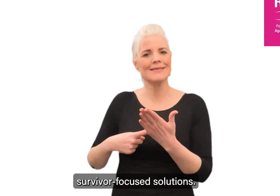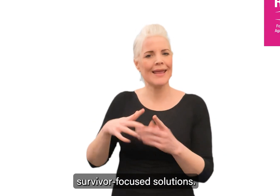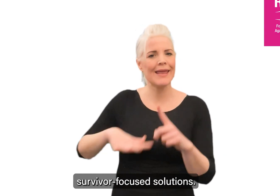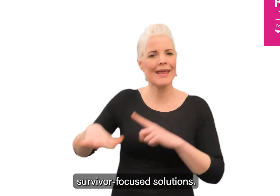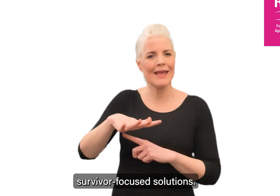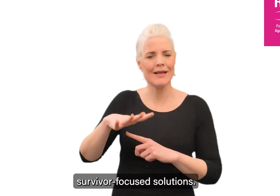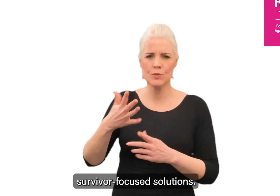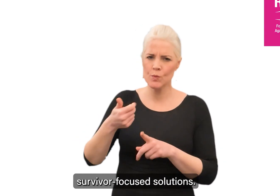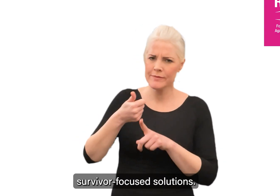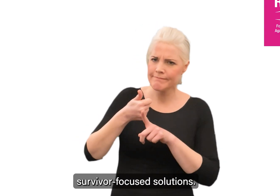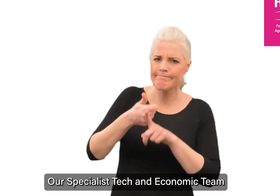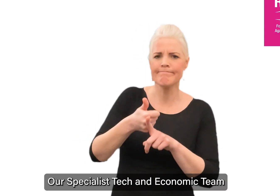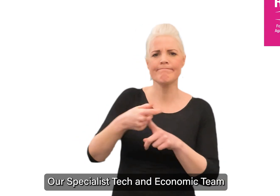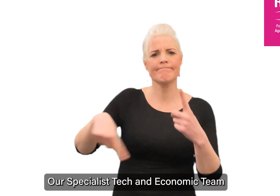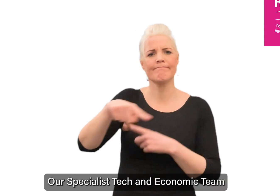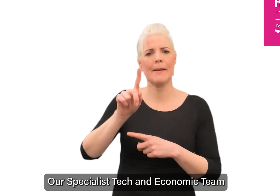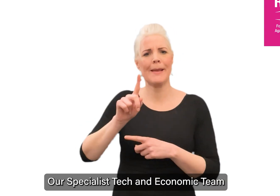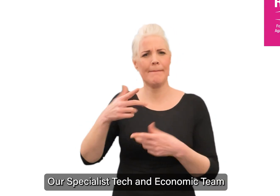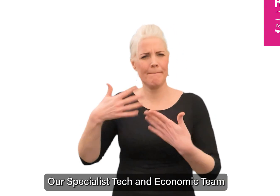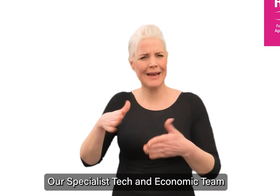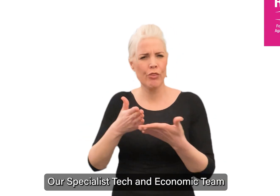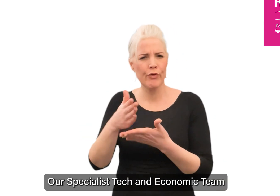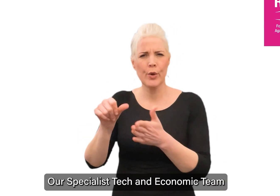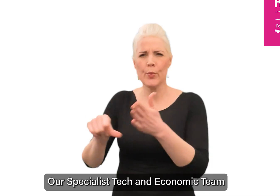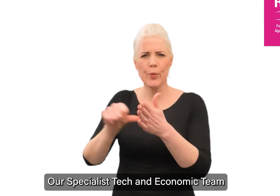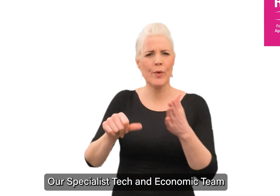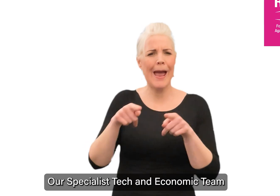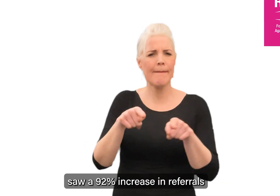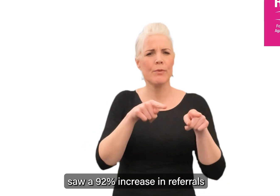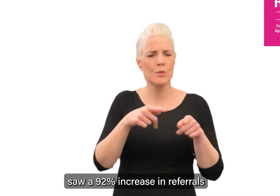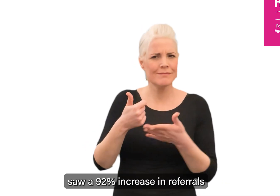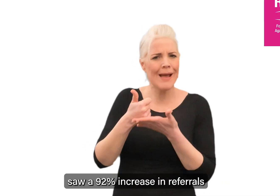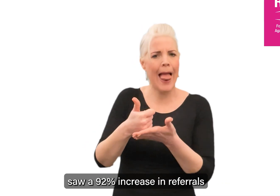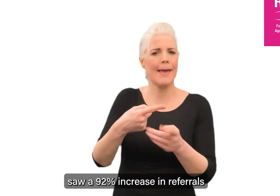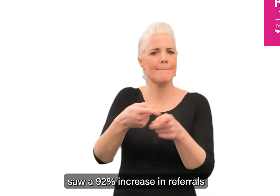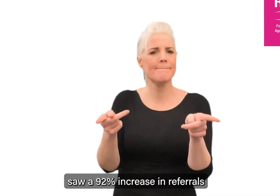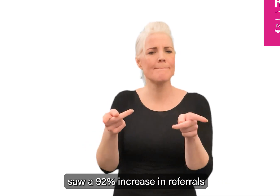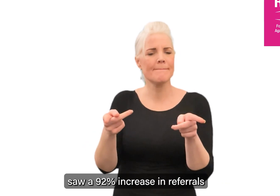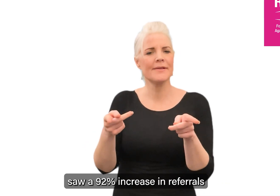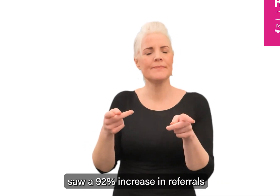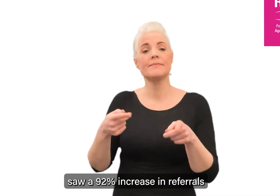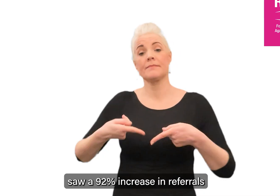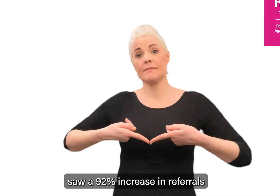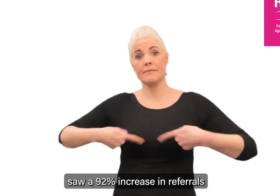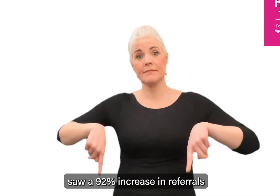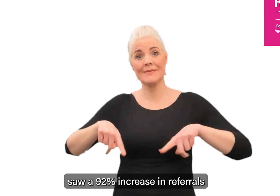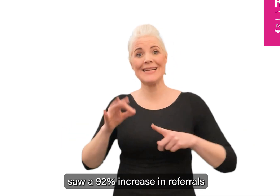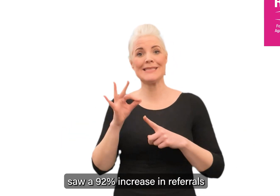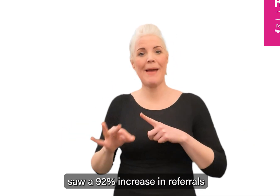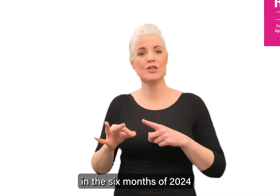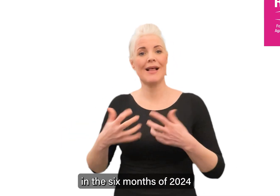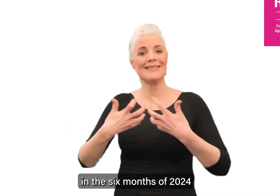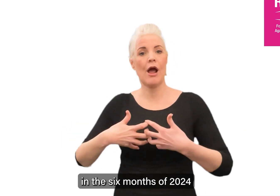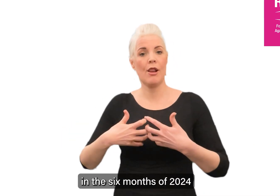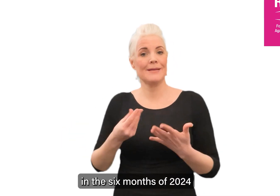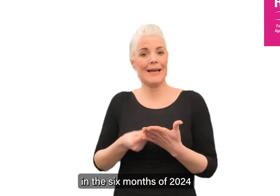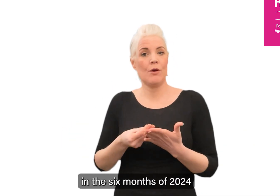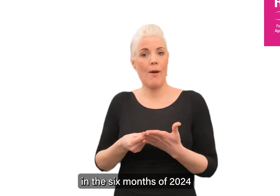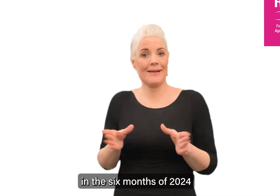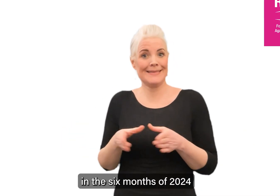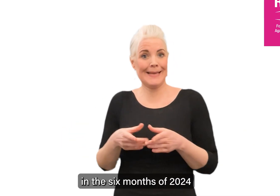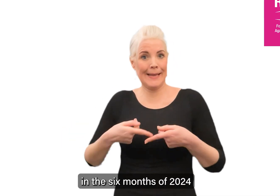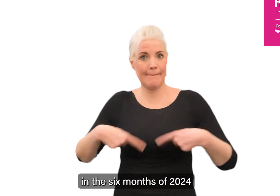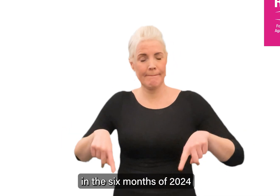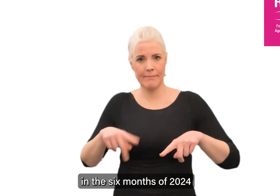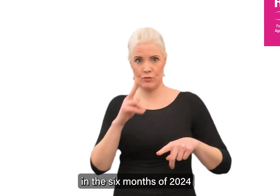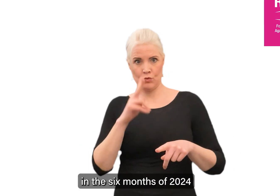survivor-focused solutions. Our specialist tech and economic team saw a 92% increase in referrals in the 6 months